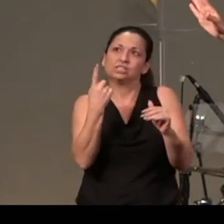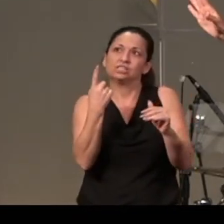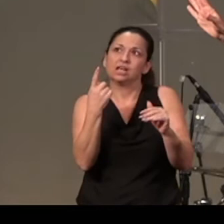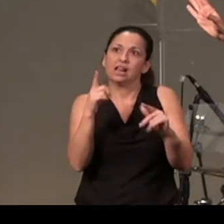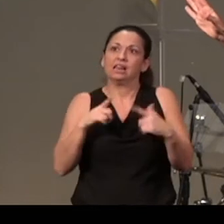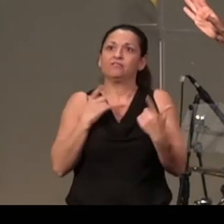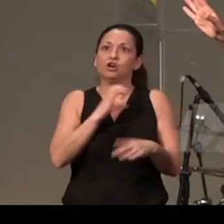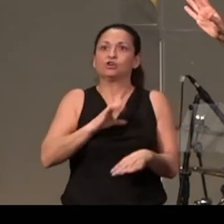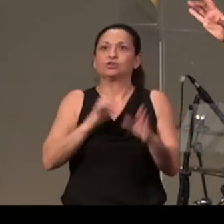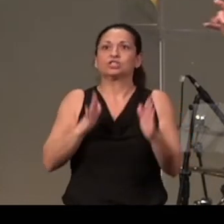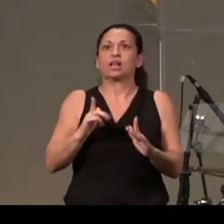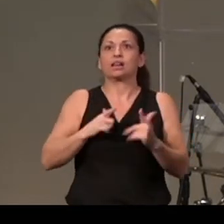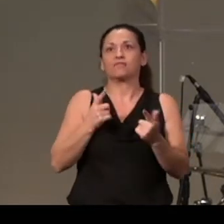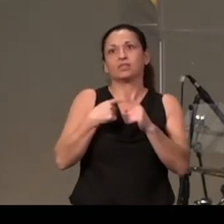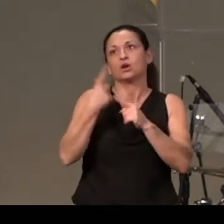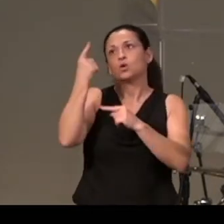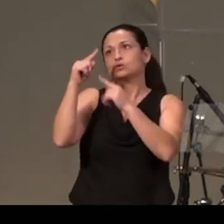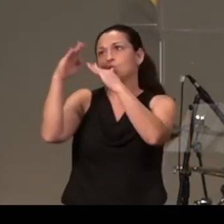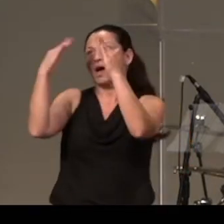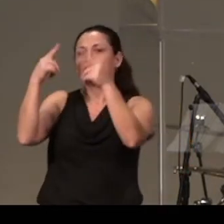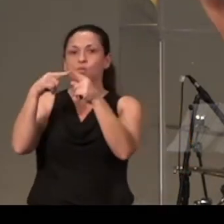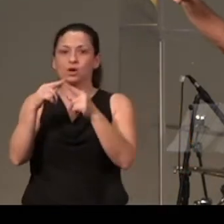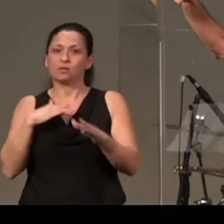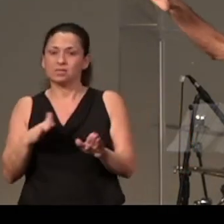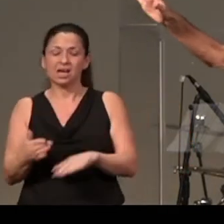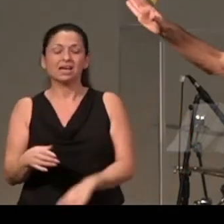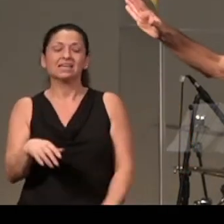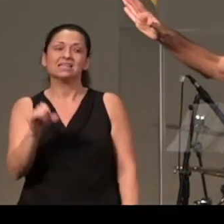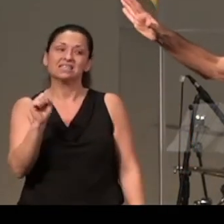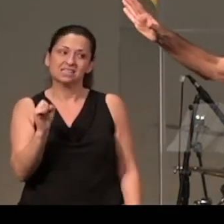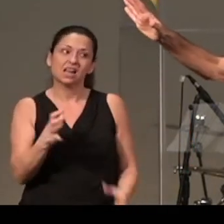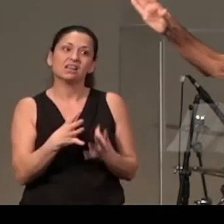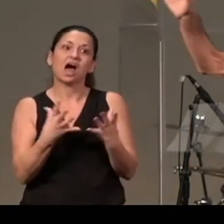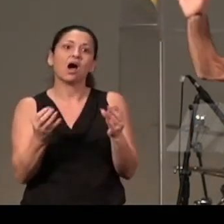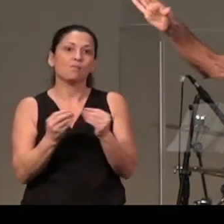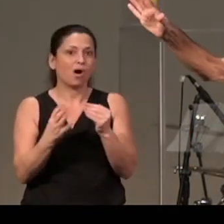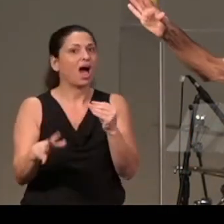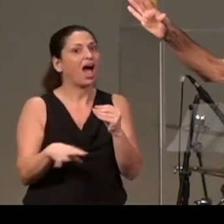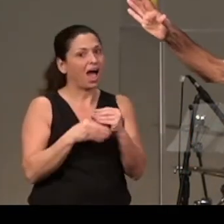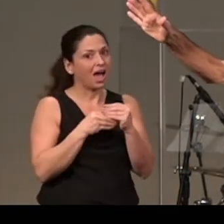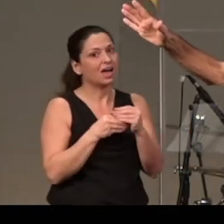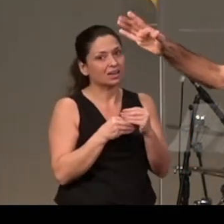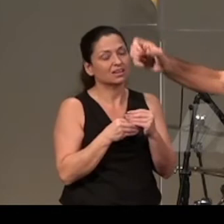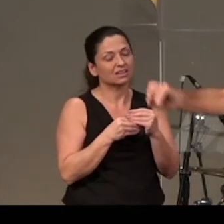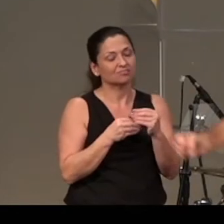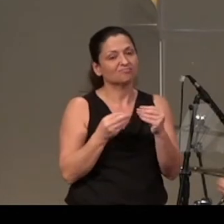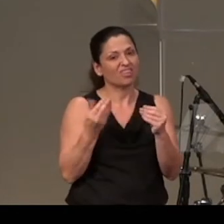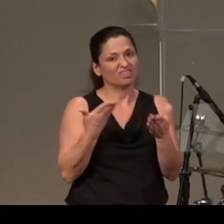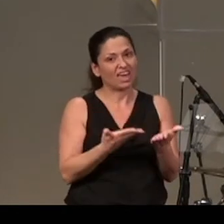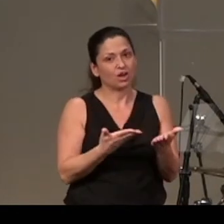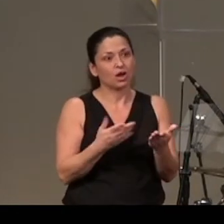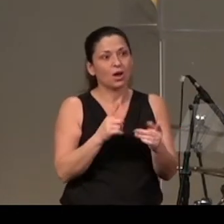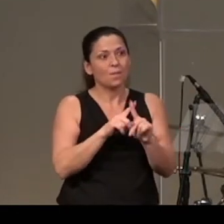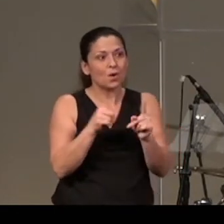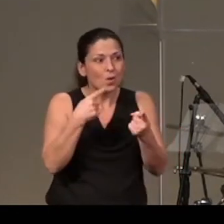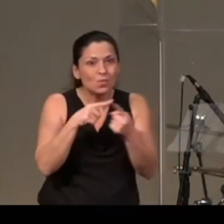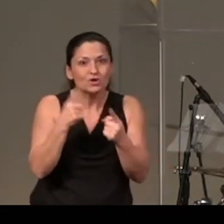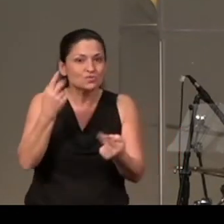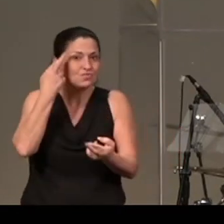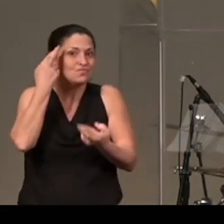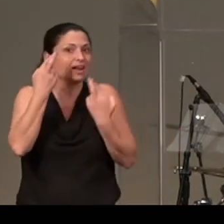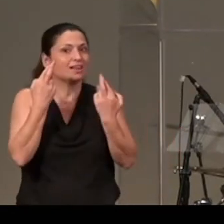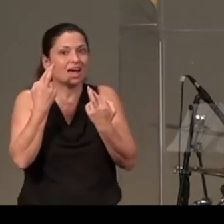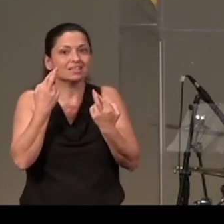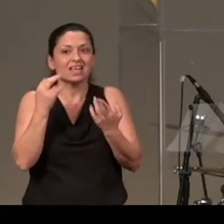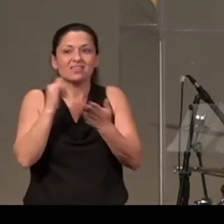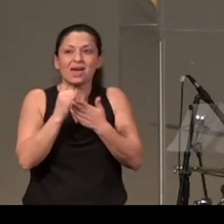Absolutely. But when you understand what's to come, that the best is yet to come, that's what enables us to